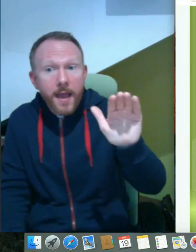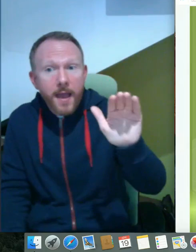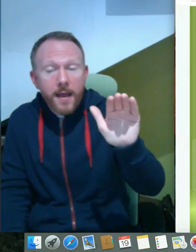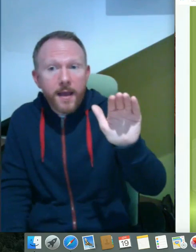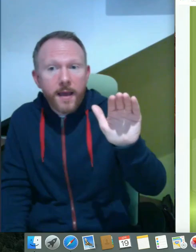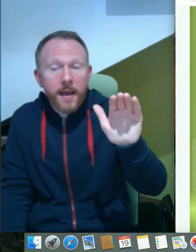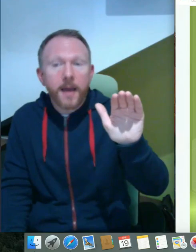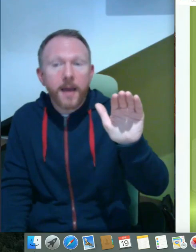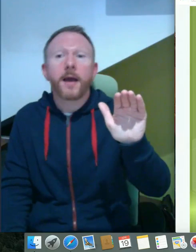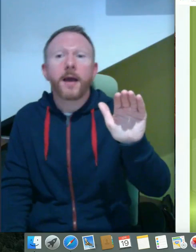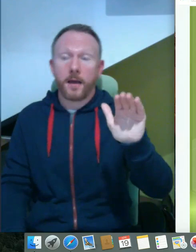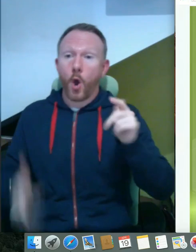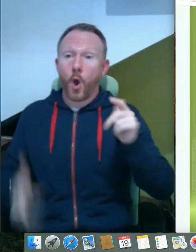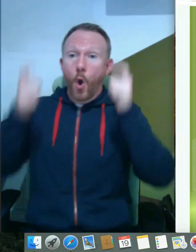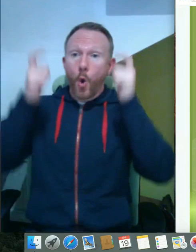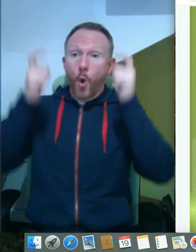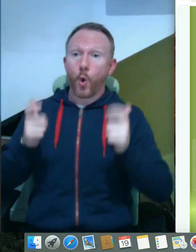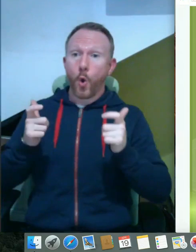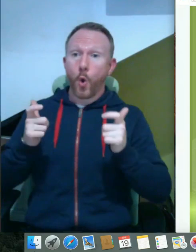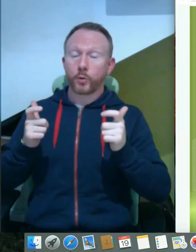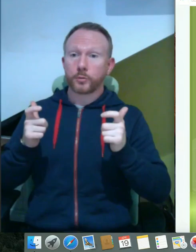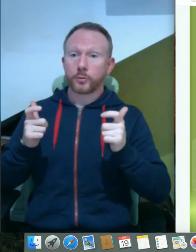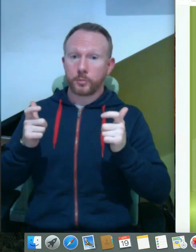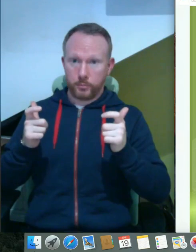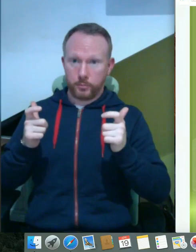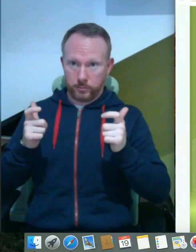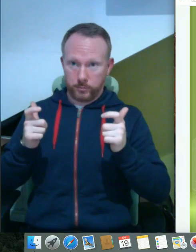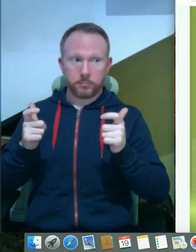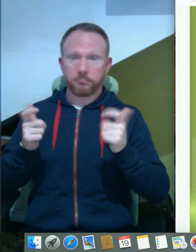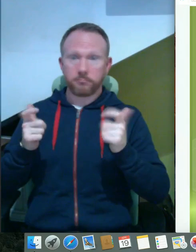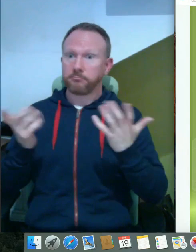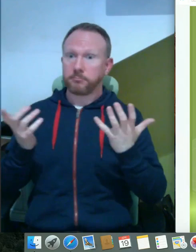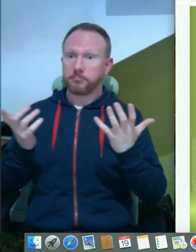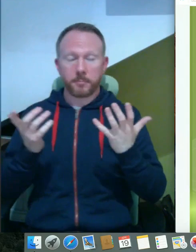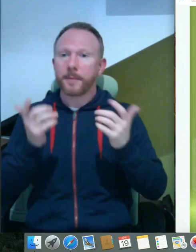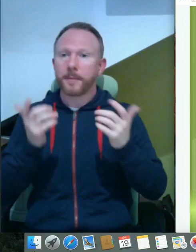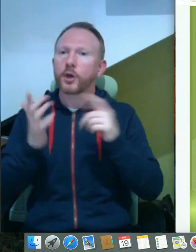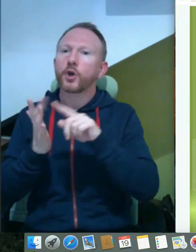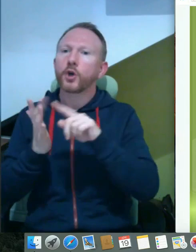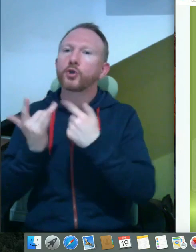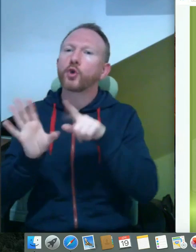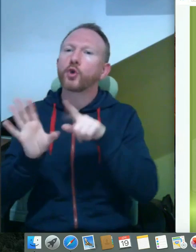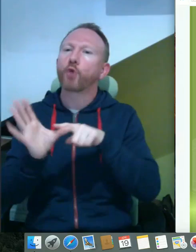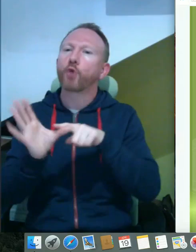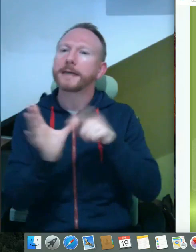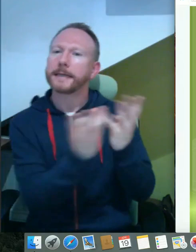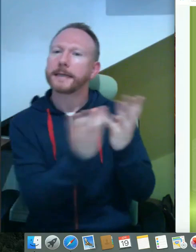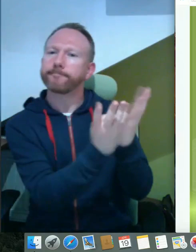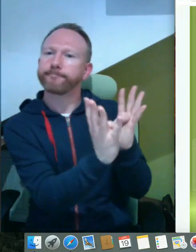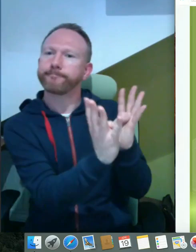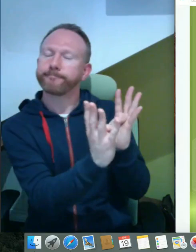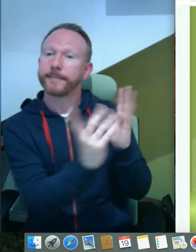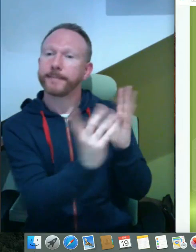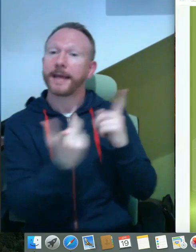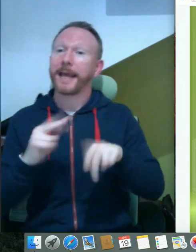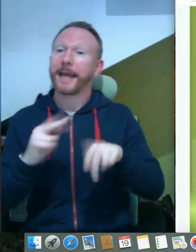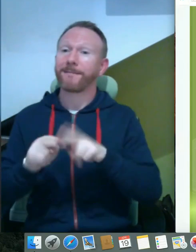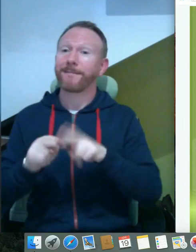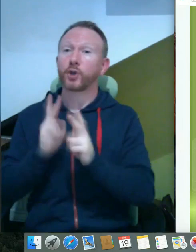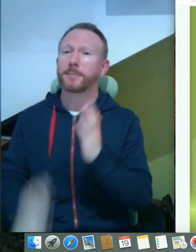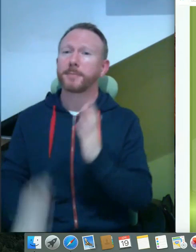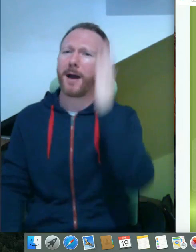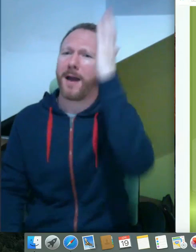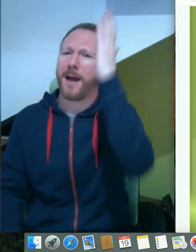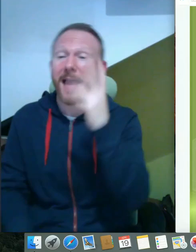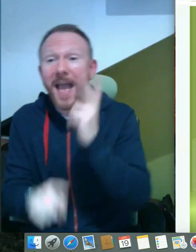open court that are sort of seen and heard by the jury, that could then have an effect on